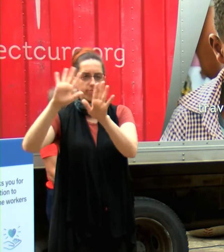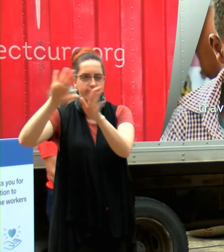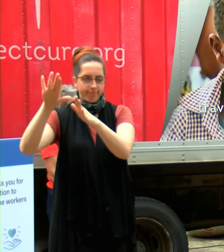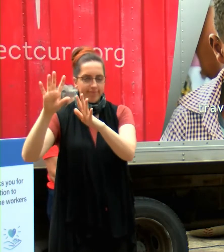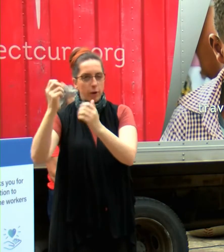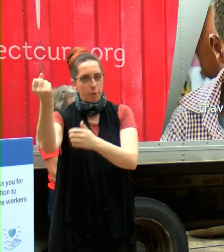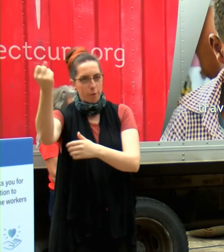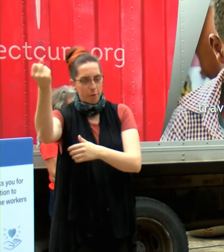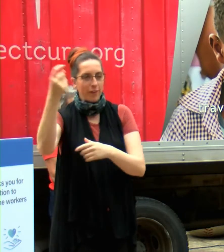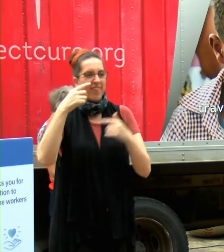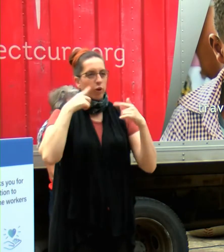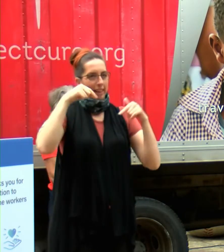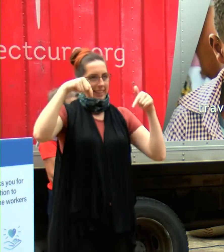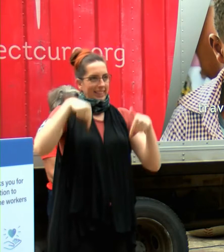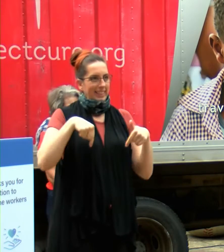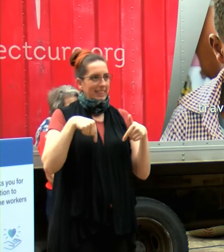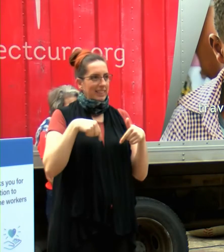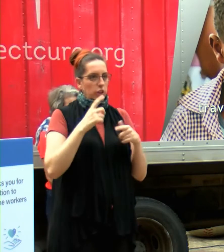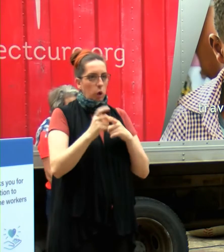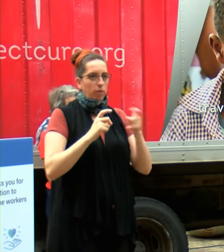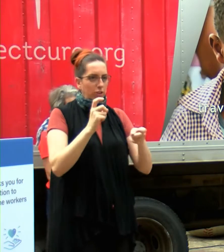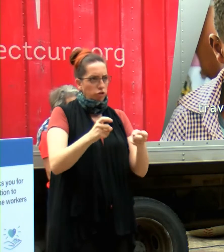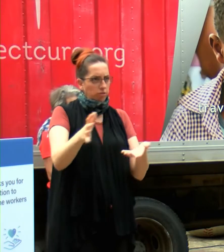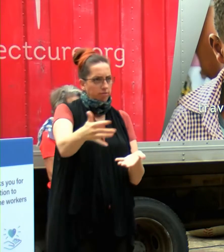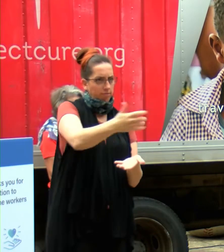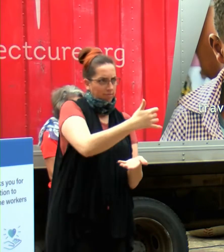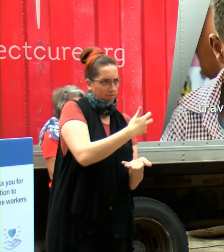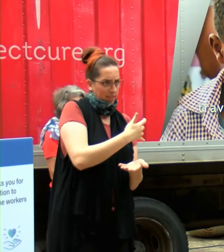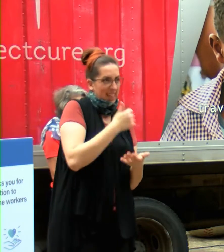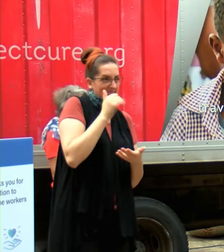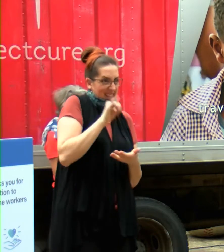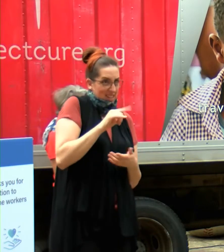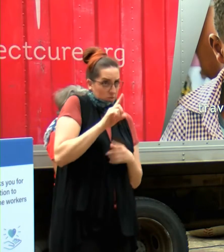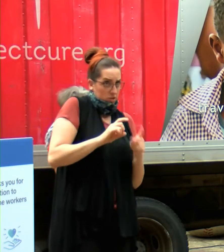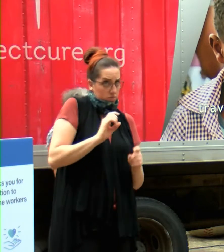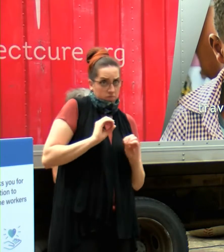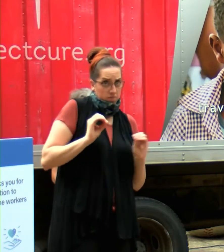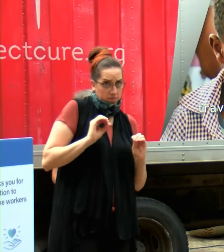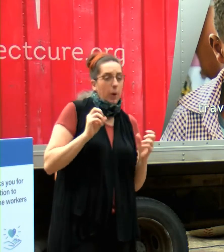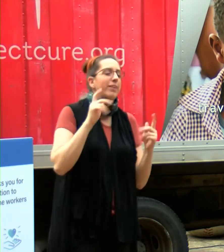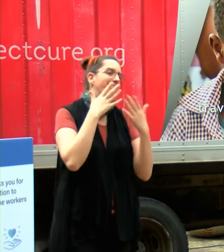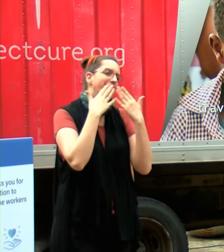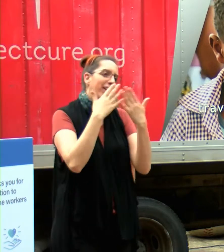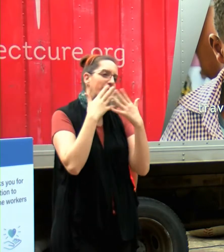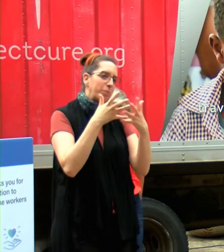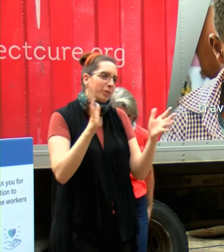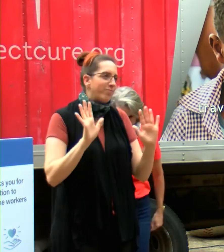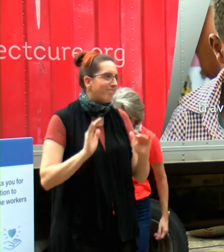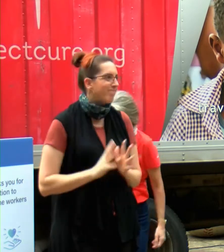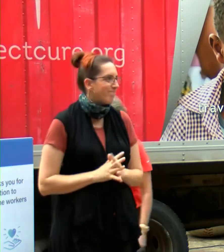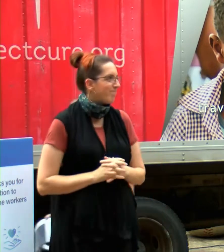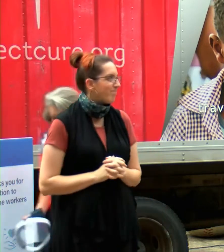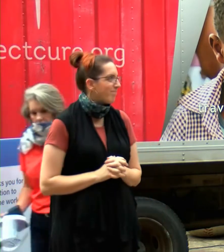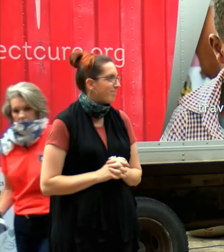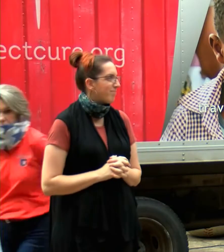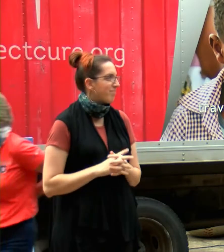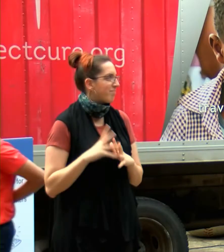one. Okay. All right. Thank you all so very, very much. Thank you all.